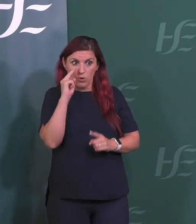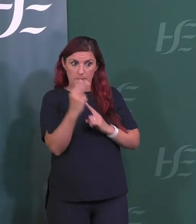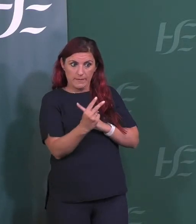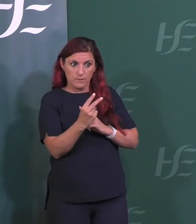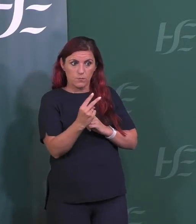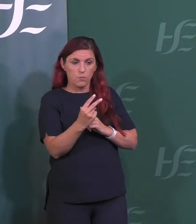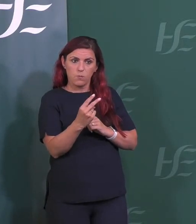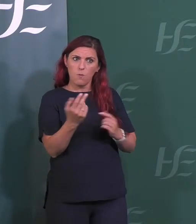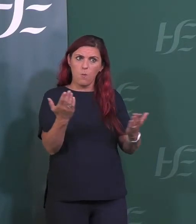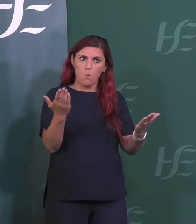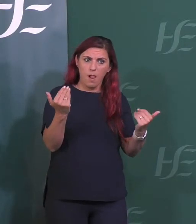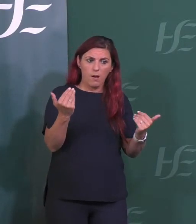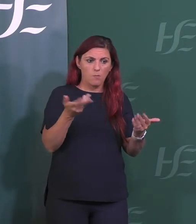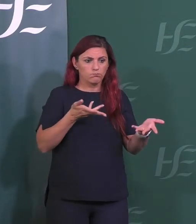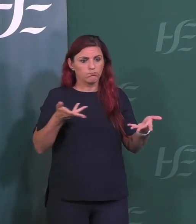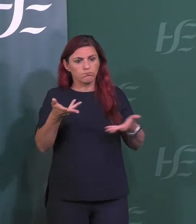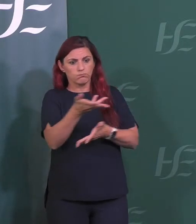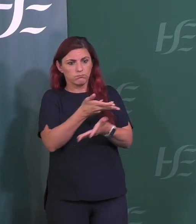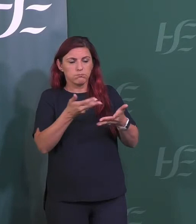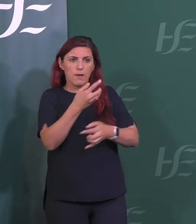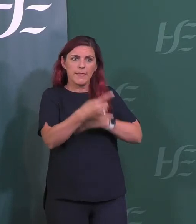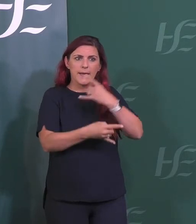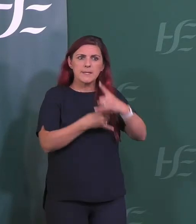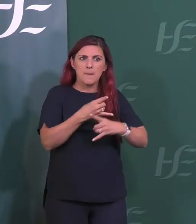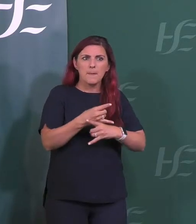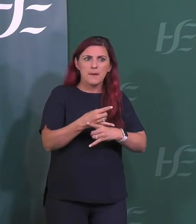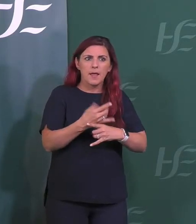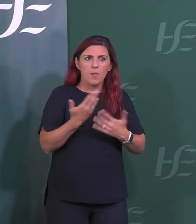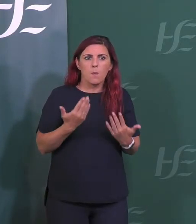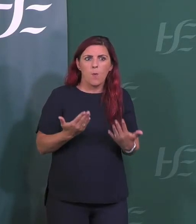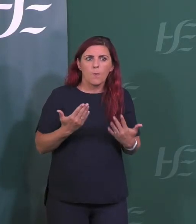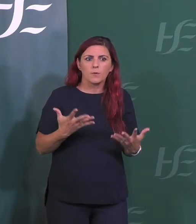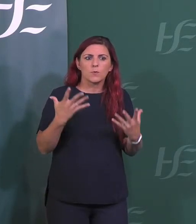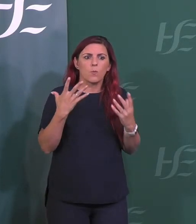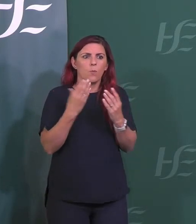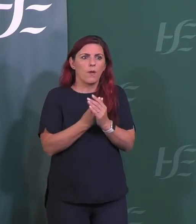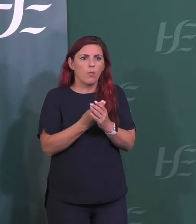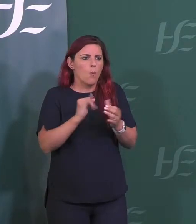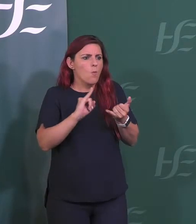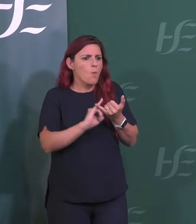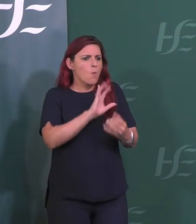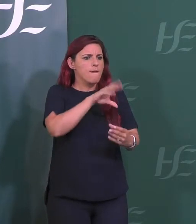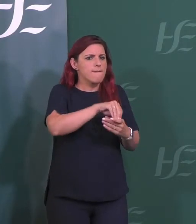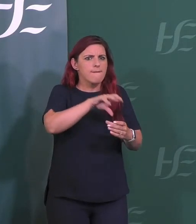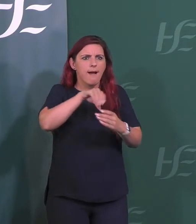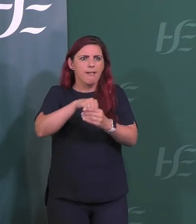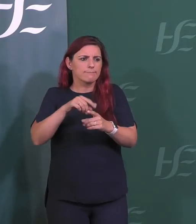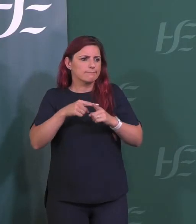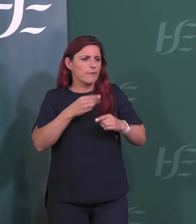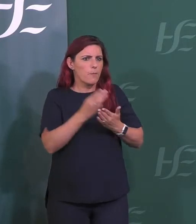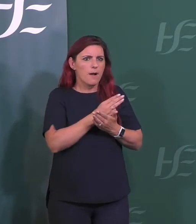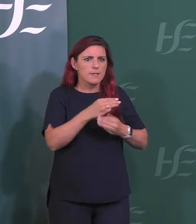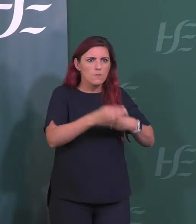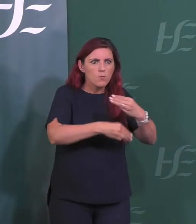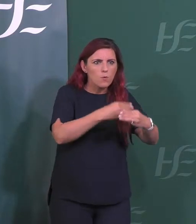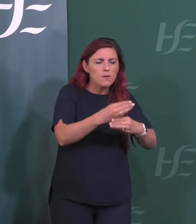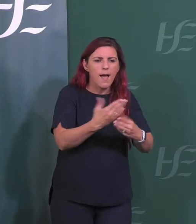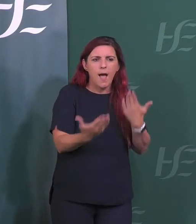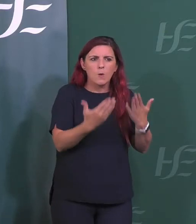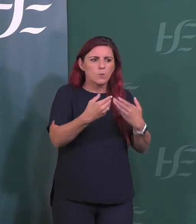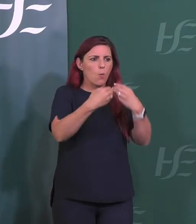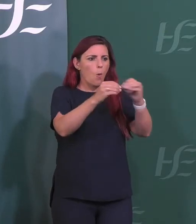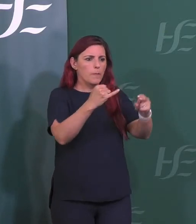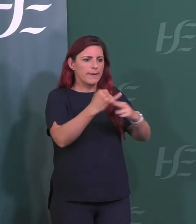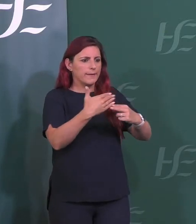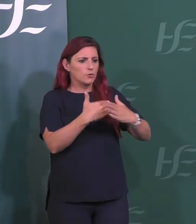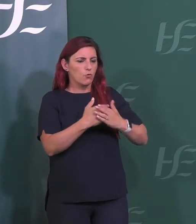we welcome the engagement that has happened with key stakeholders involved in this process, open up the hospitality